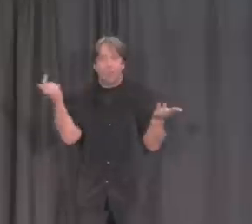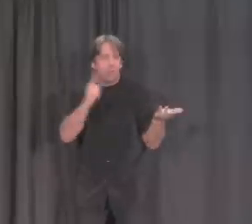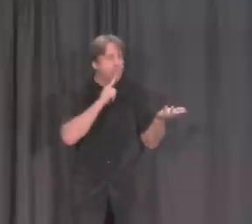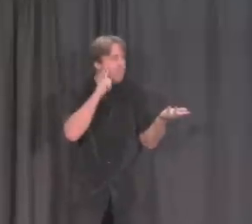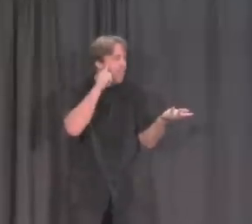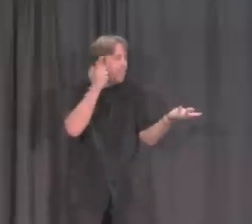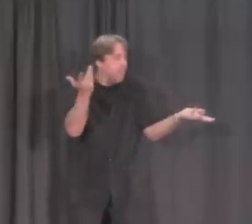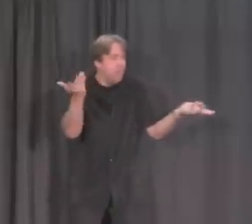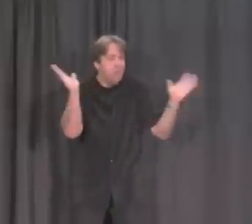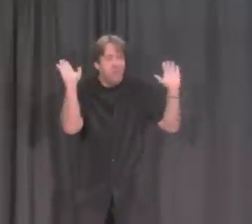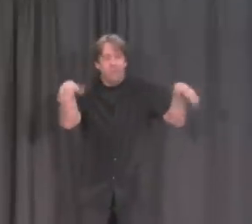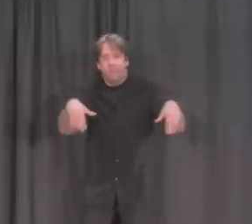What, they were all deaf?